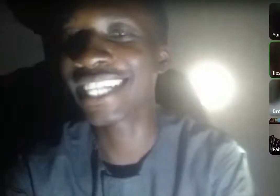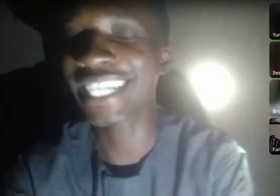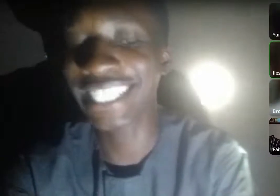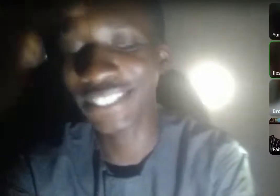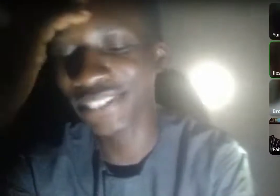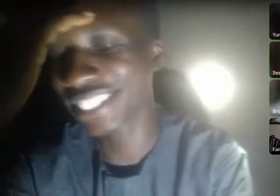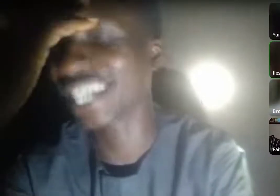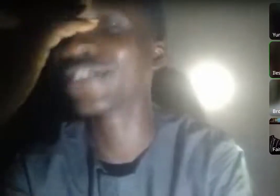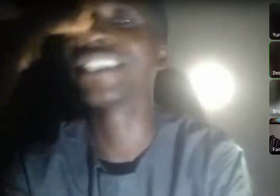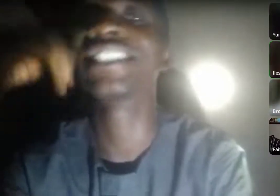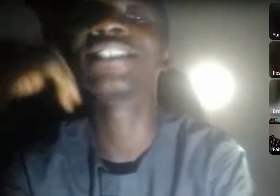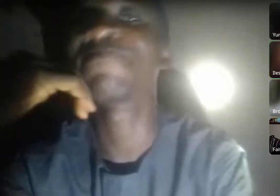Mrs. Rachel,